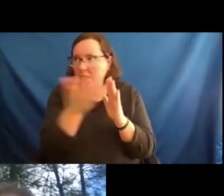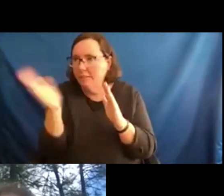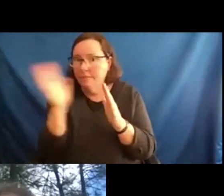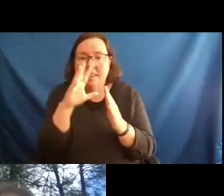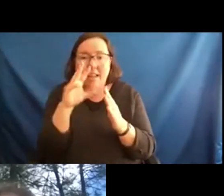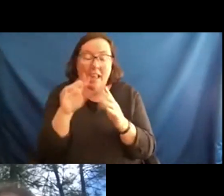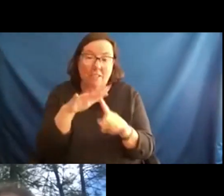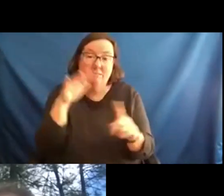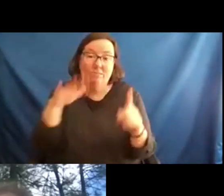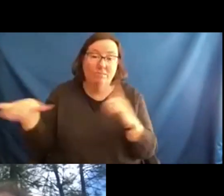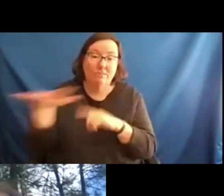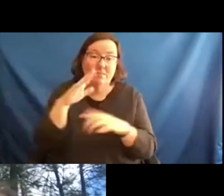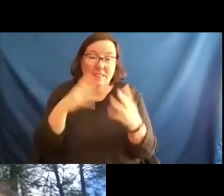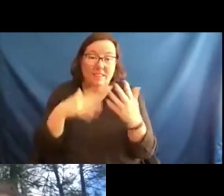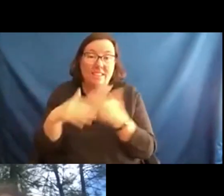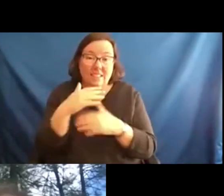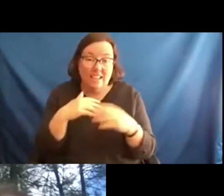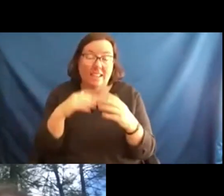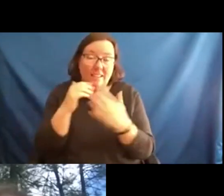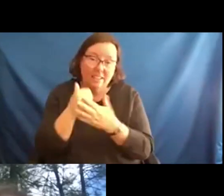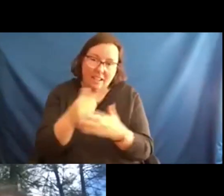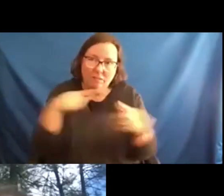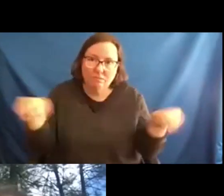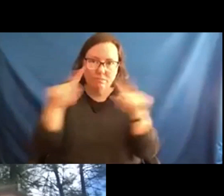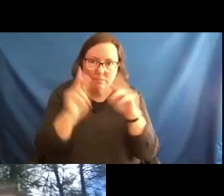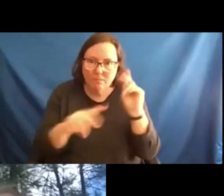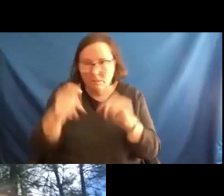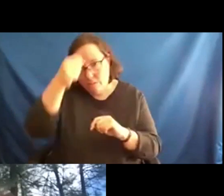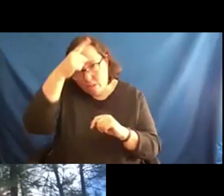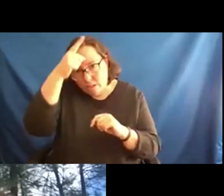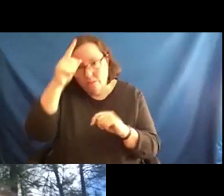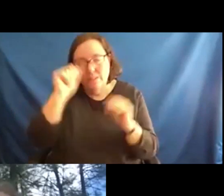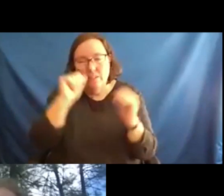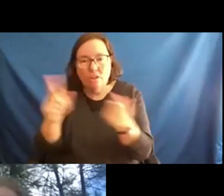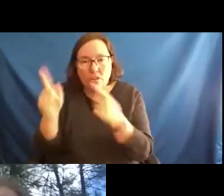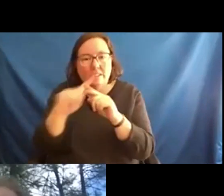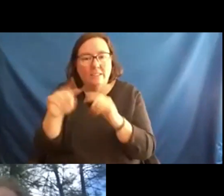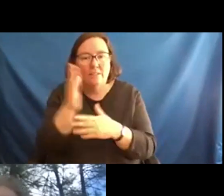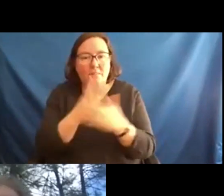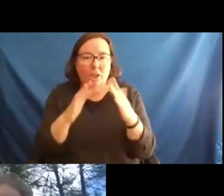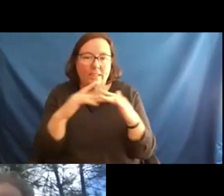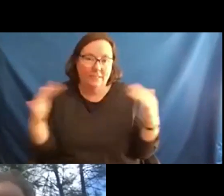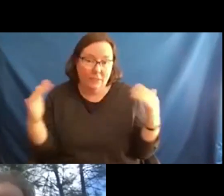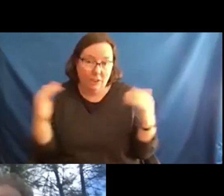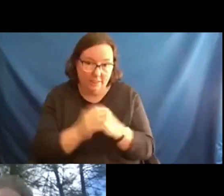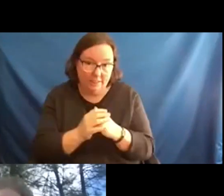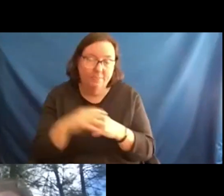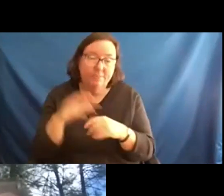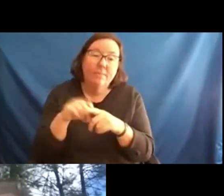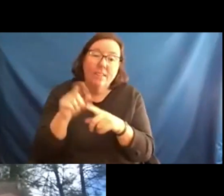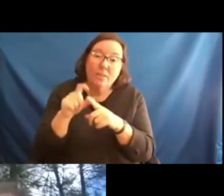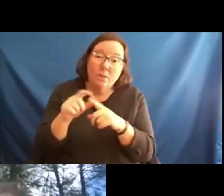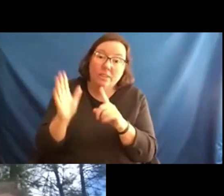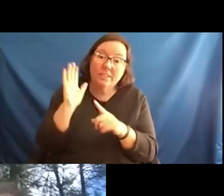larger society to understand all aspects of diversity. So in the words of